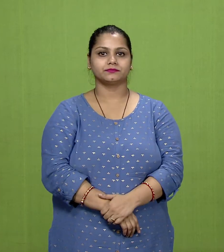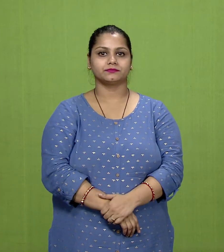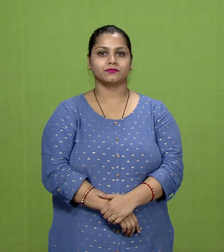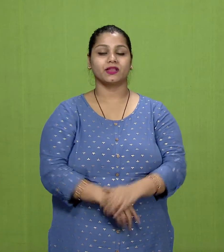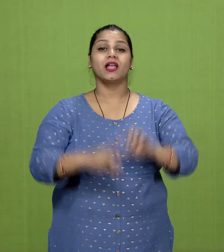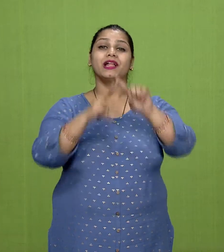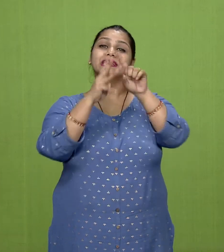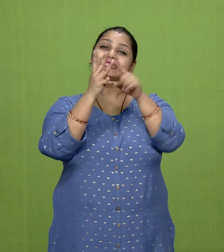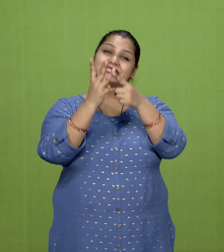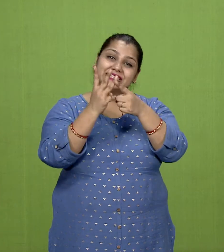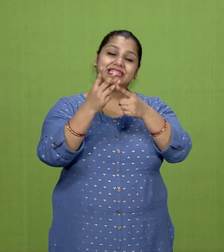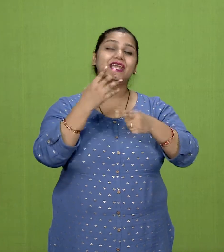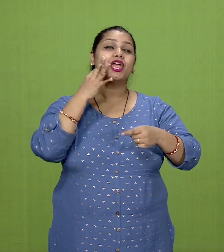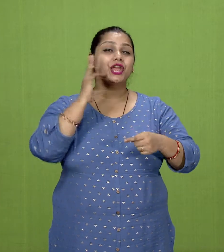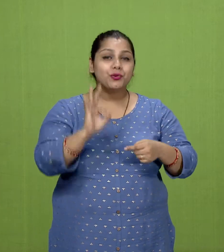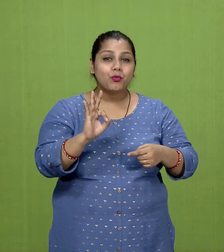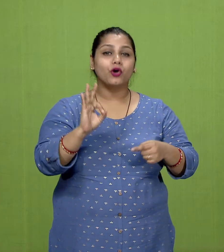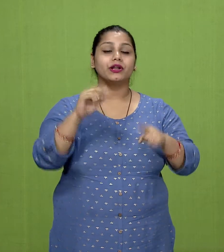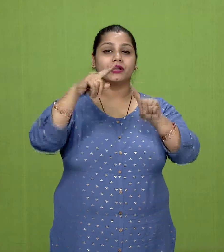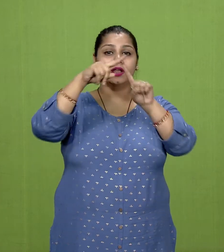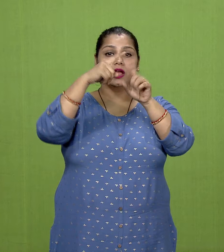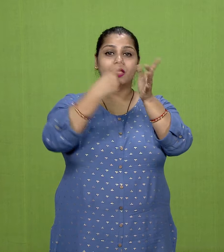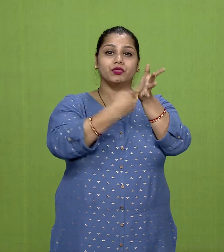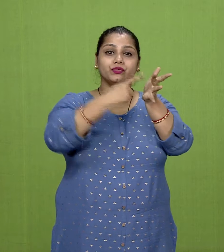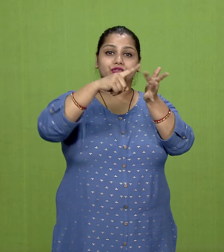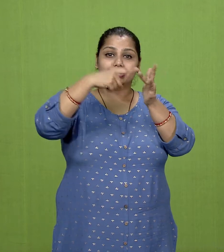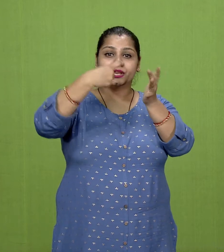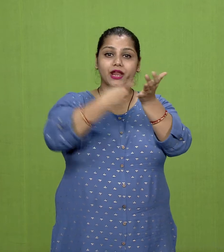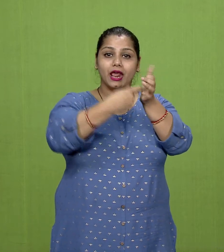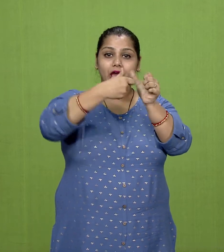The 3 jewels, 3 ratna of Jainism are